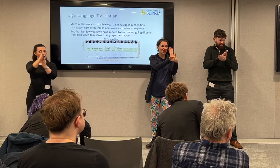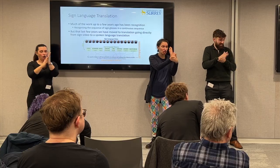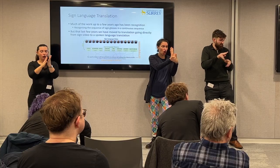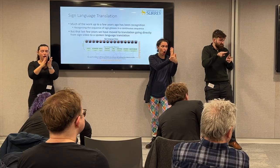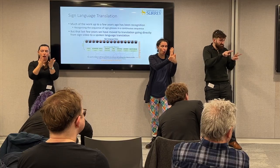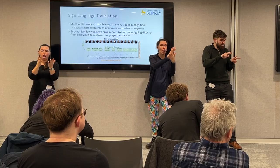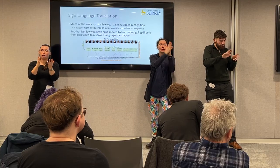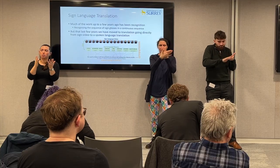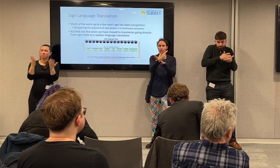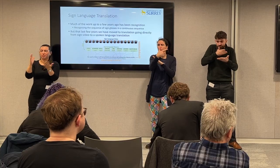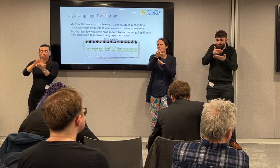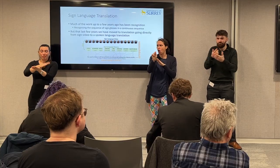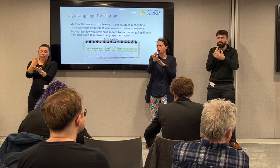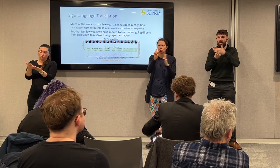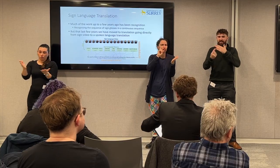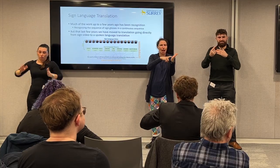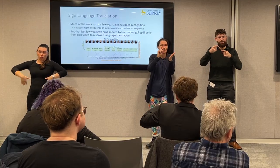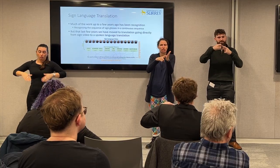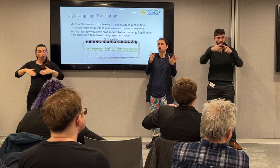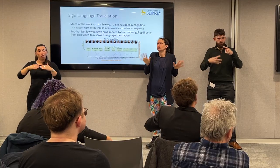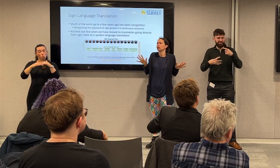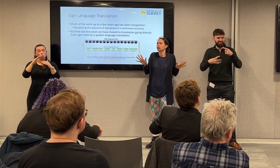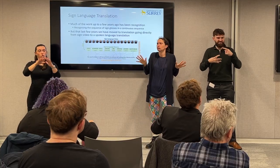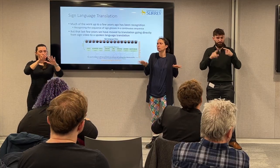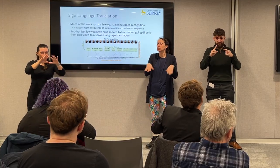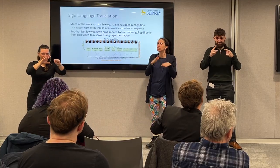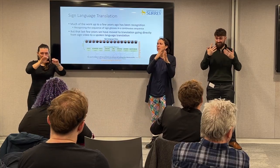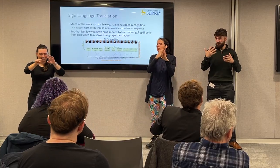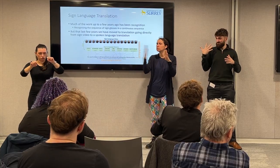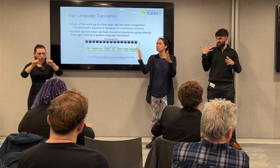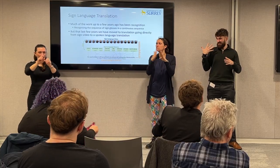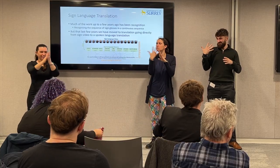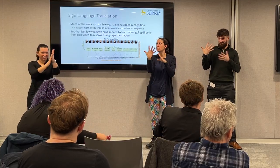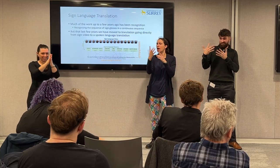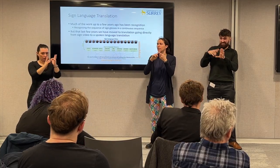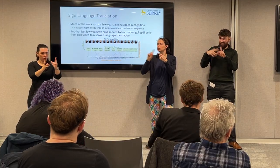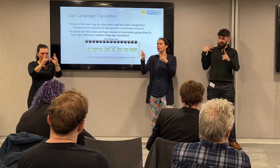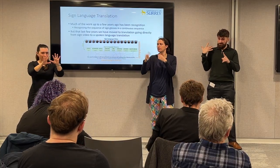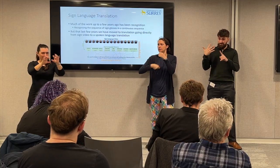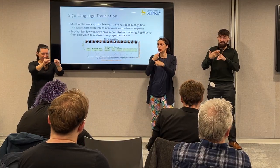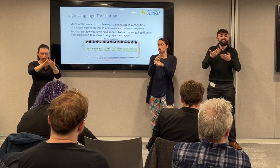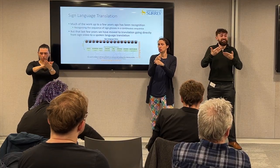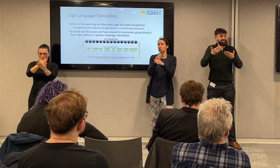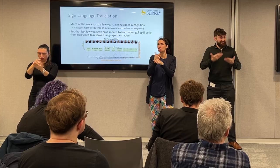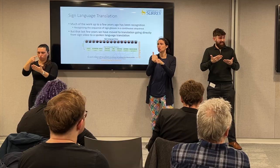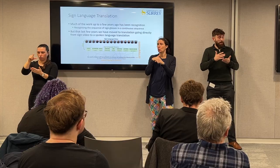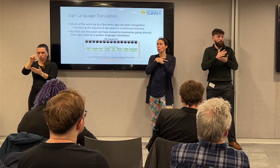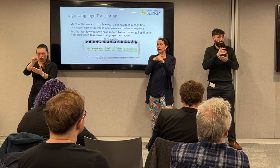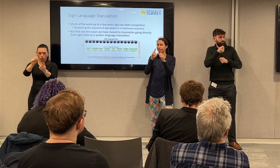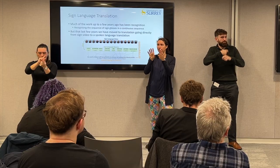glosses. Whereas actually what's happened over the last 5 to 10 years is that we've opened this kind of